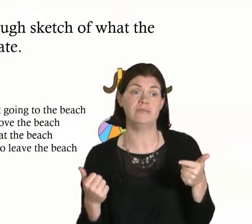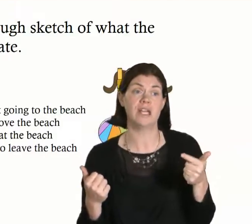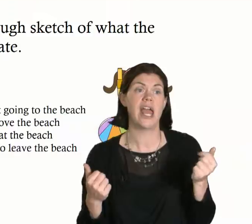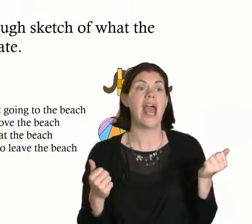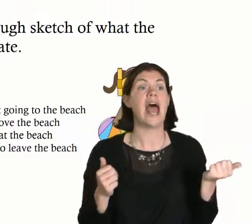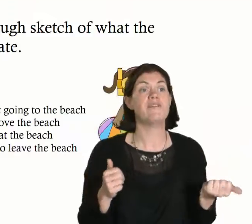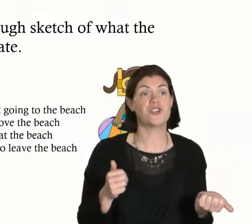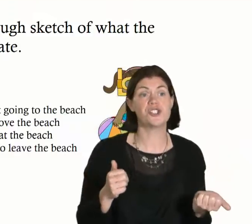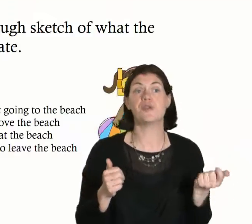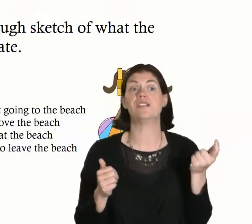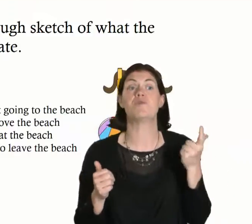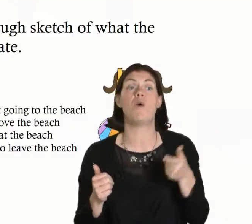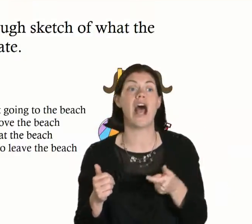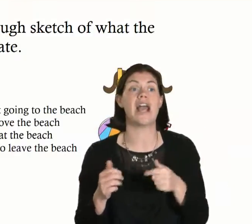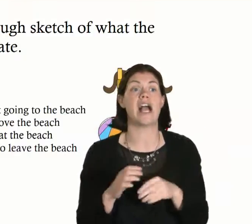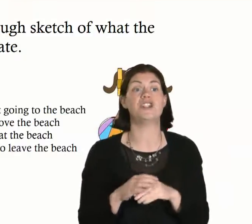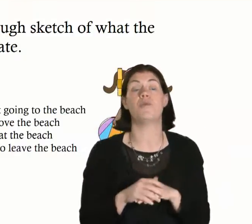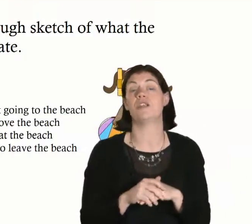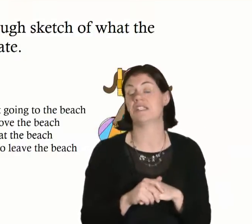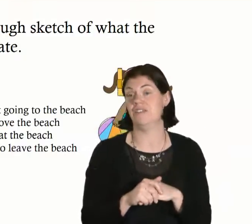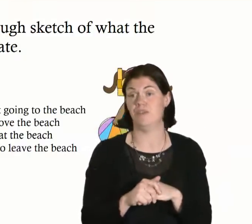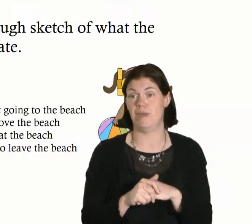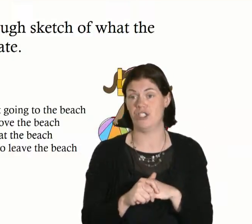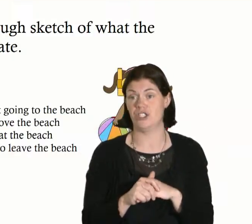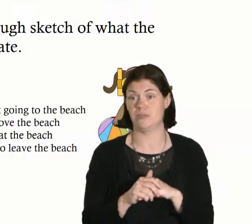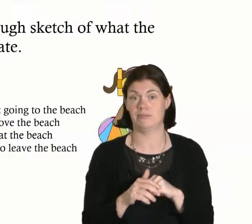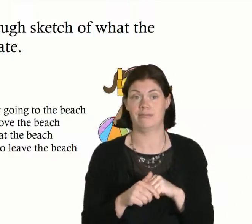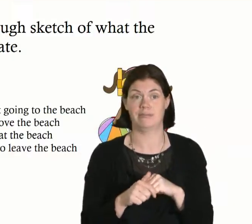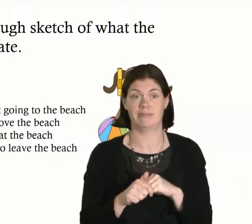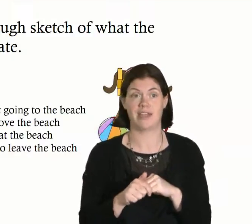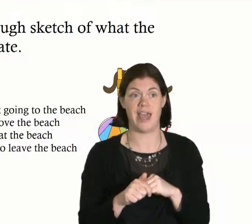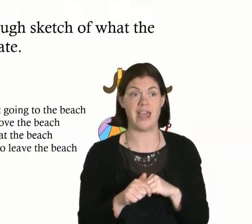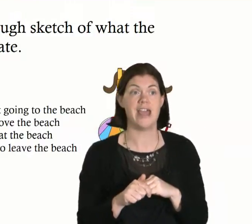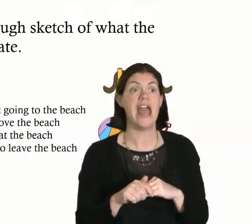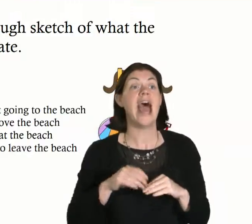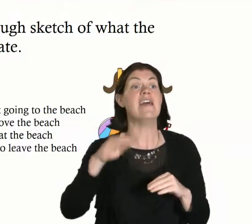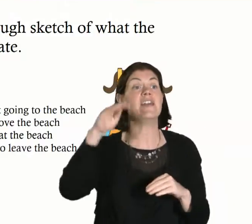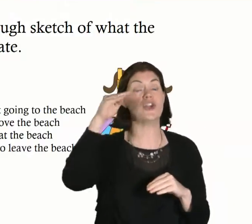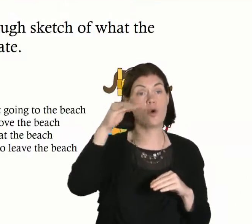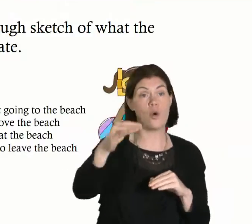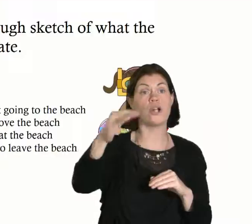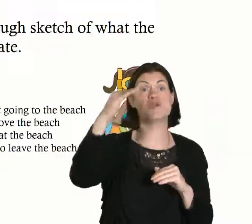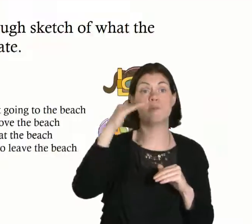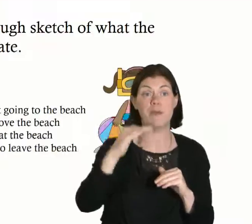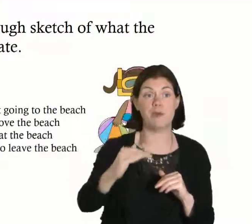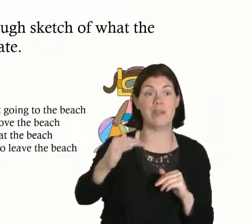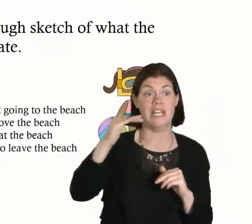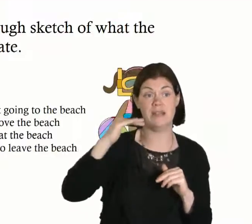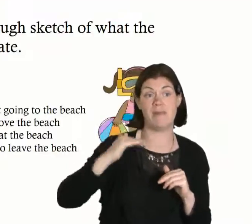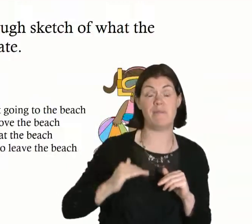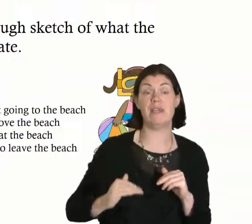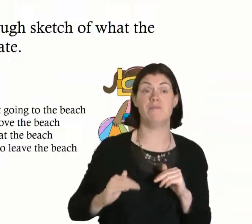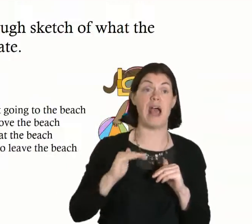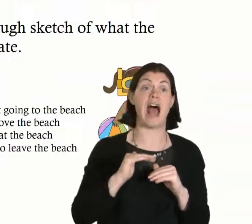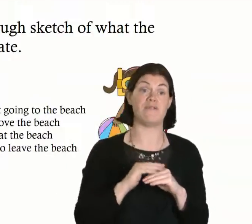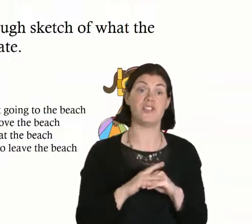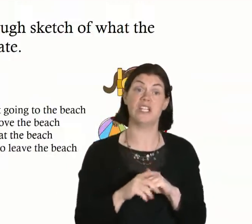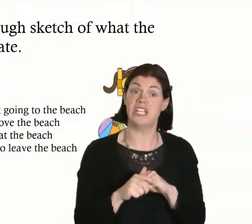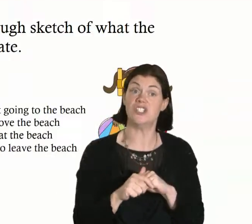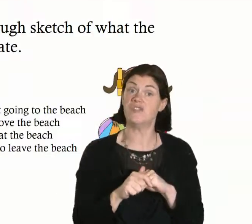do. And verse 3 is why I don't want to leave the beach. Okay? And then your chorus would be repeated